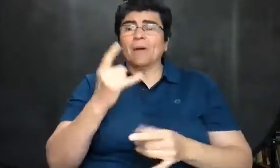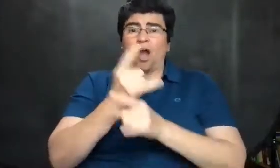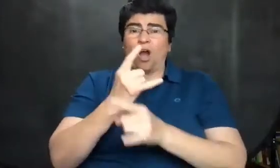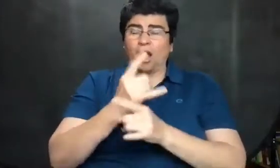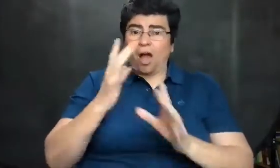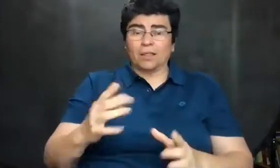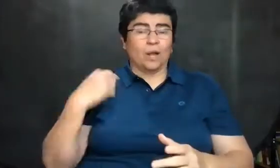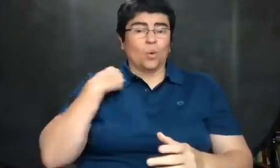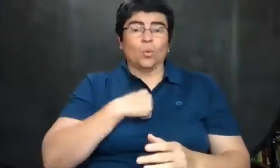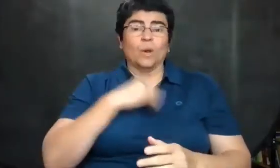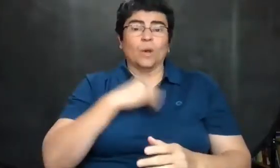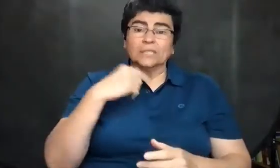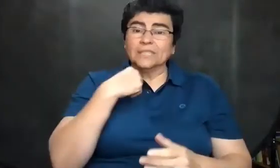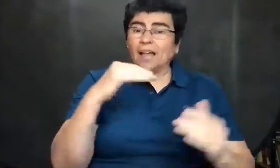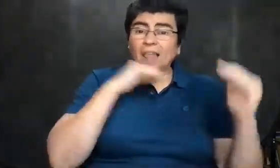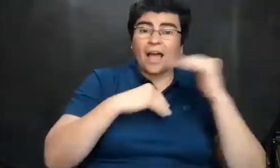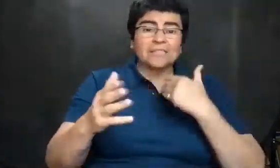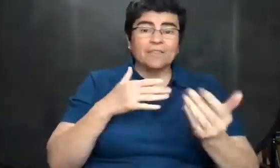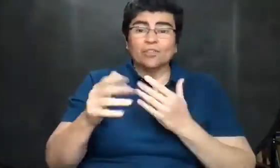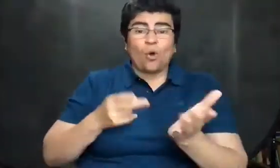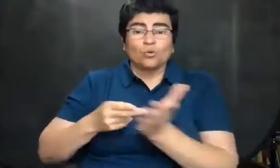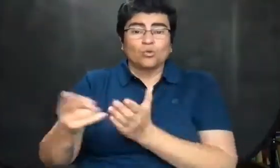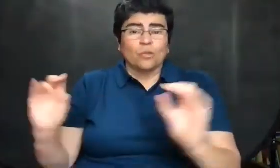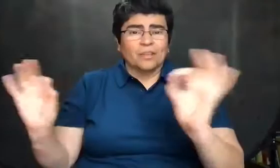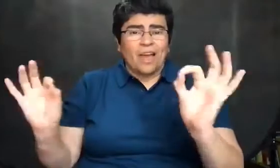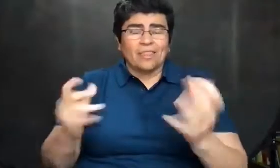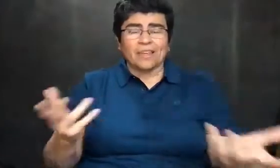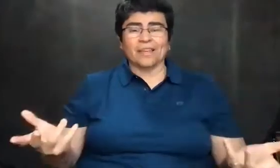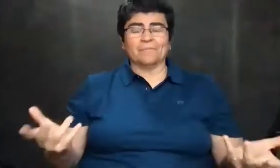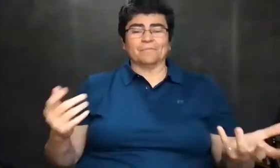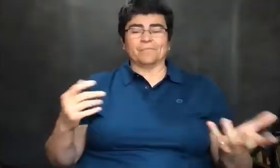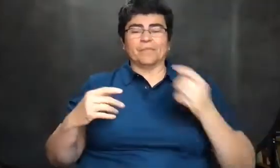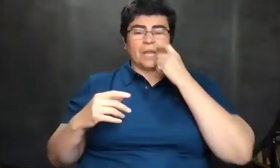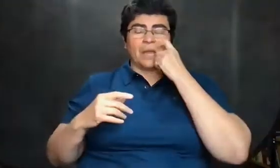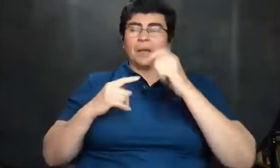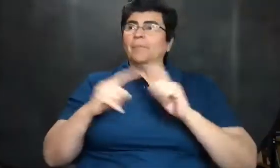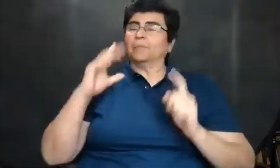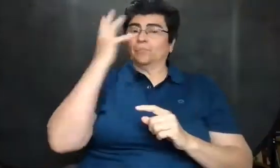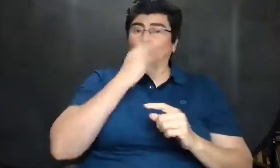the truth suffices. What happened for me is this. The beautiful home that I bought